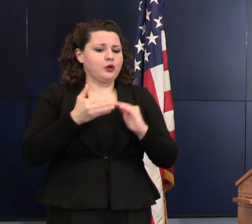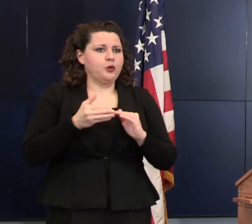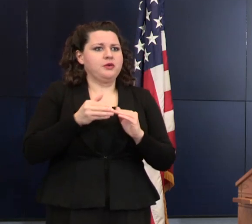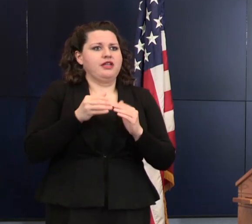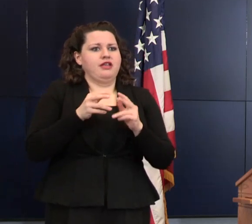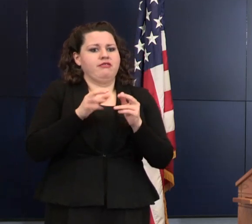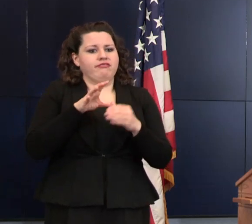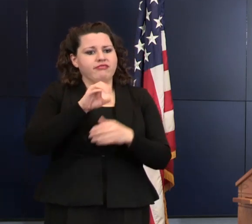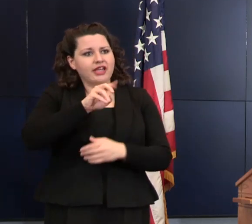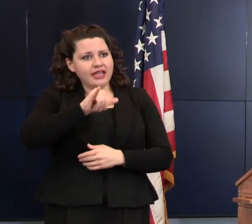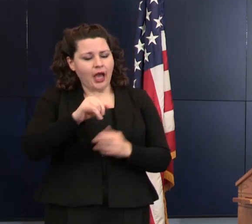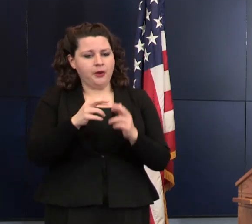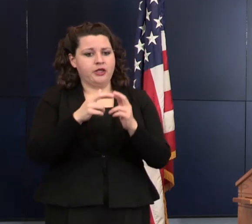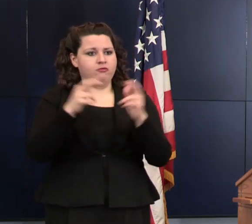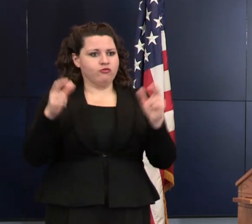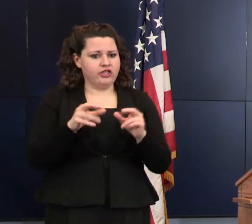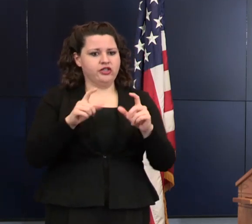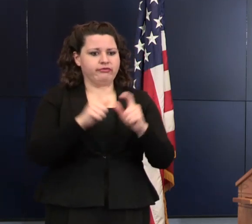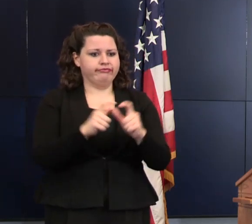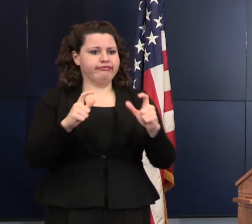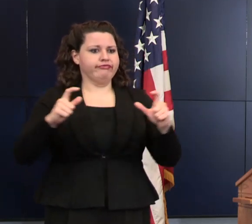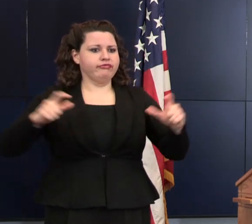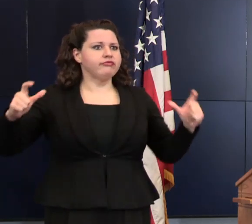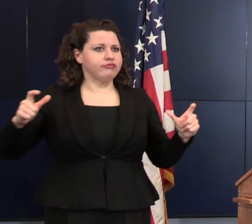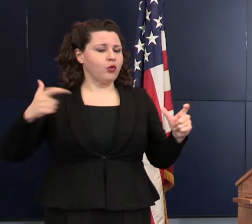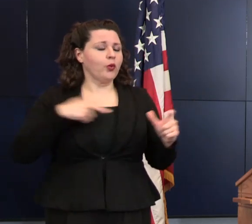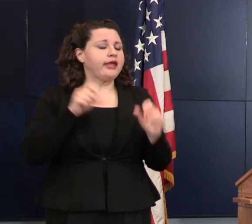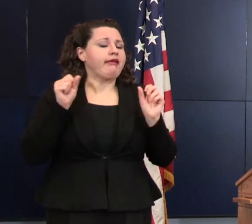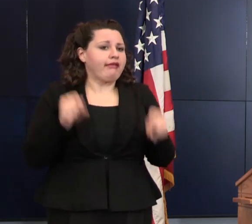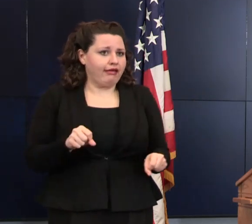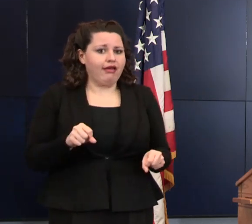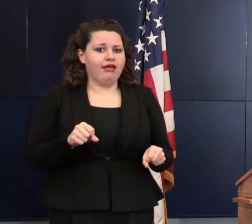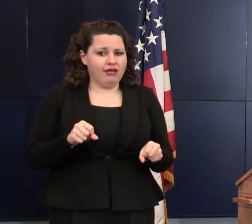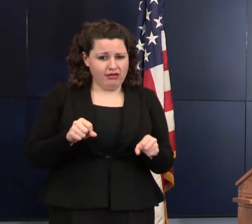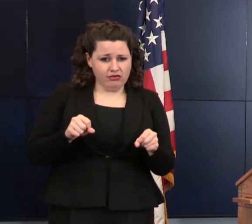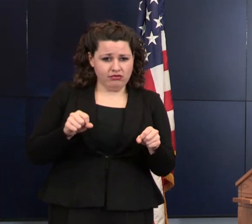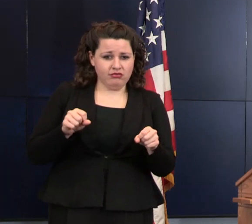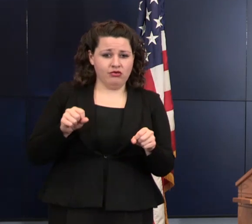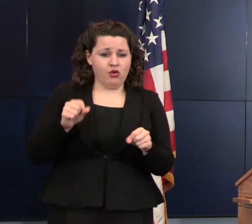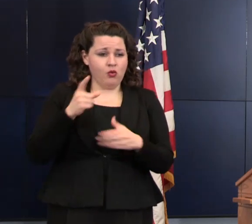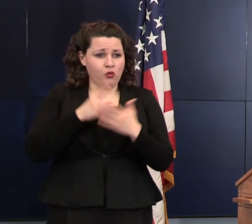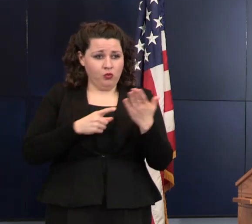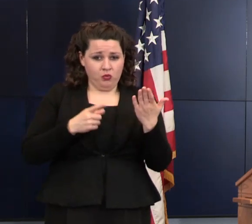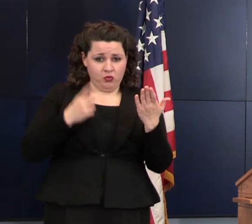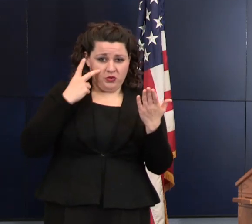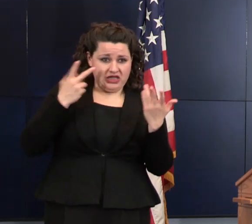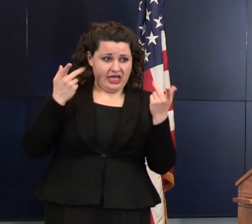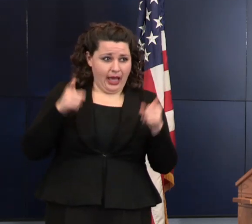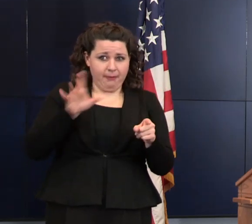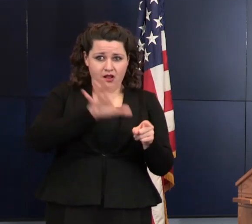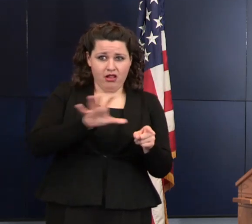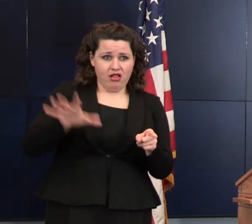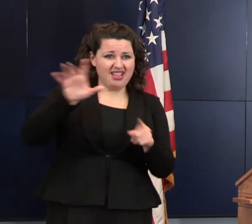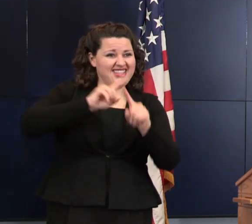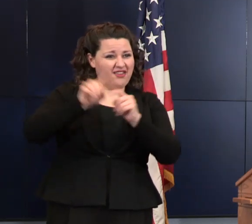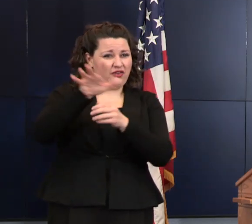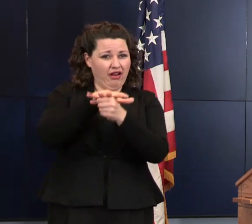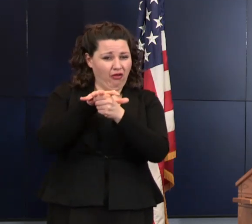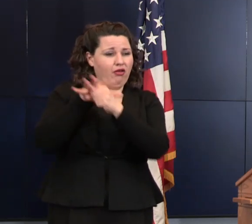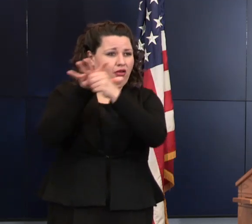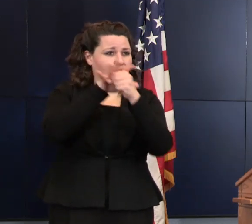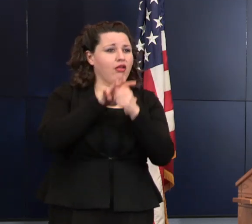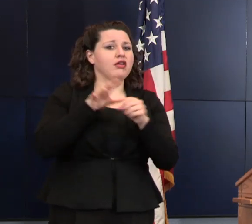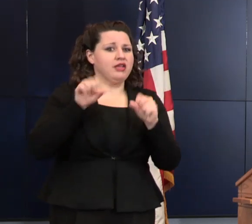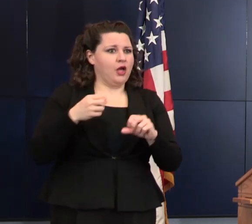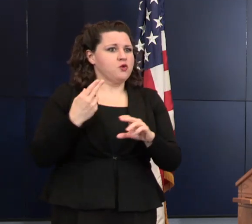county, region basis. We have the ability to take a look at what we're seeing happening across the state. And by using